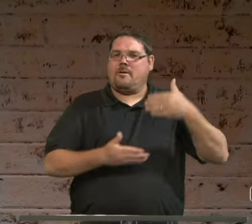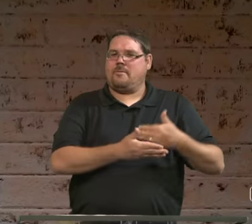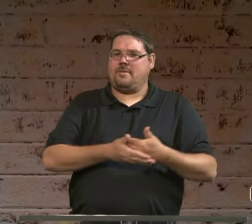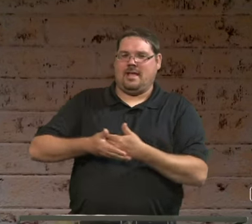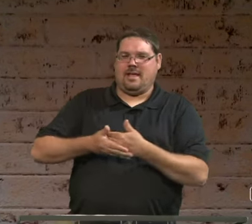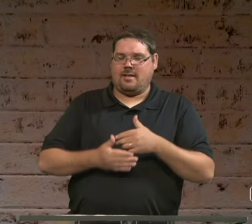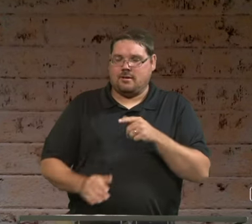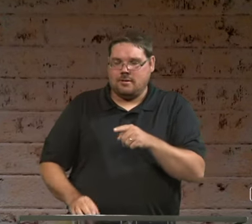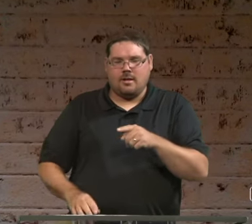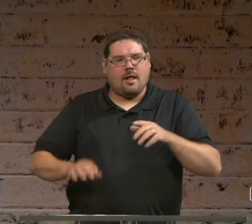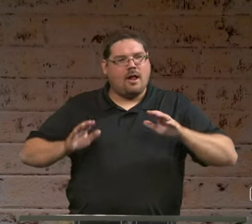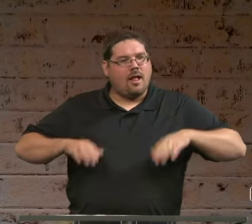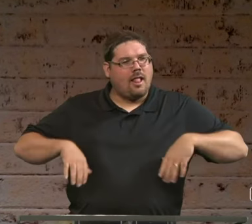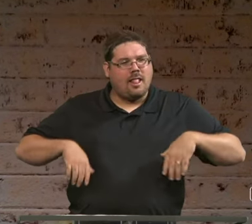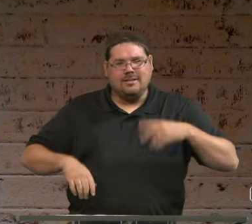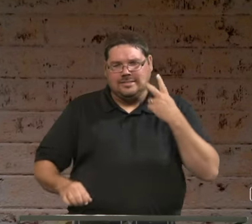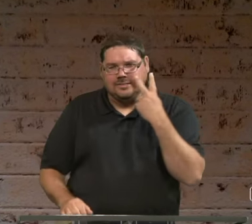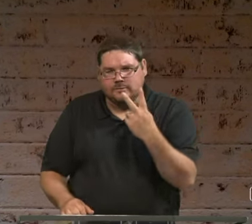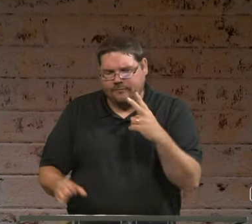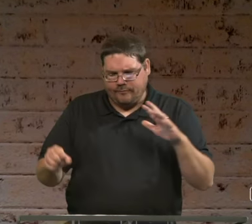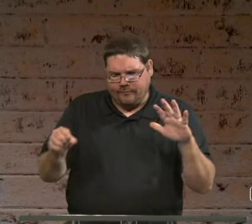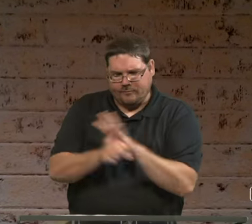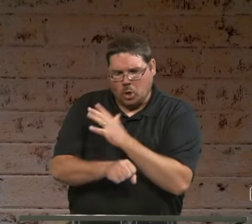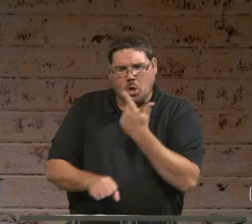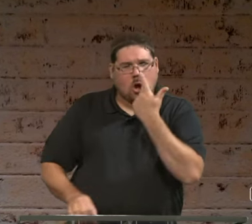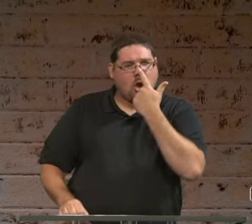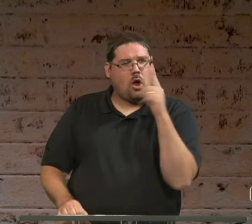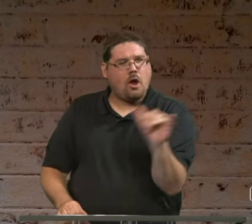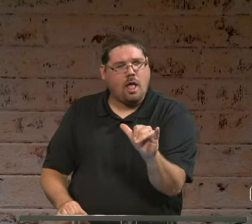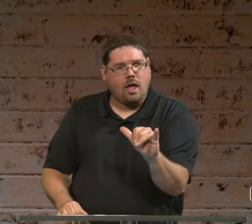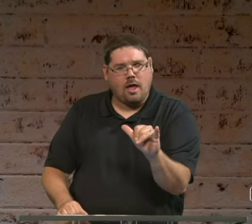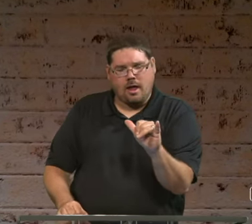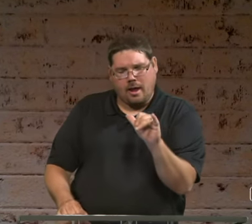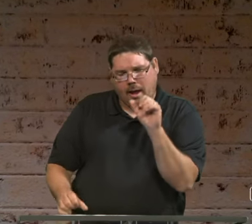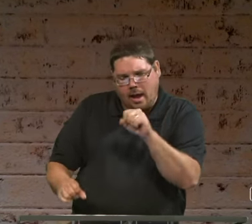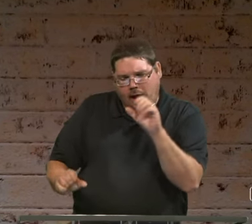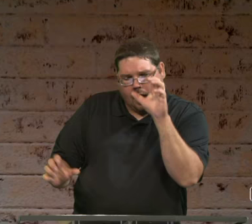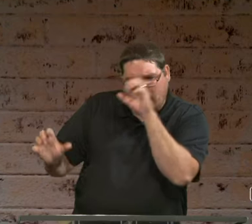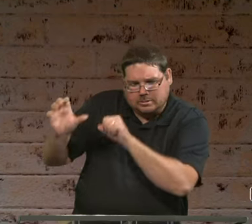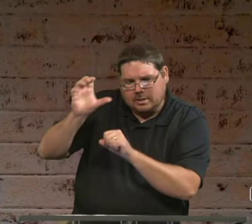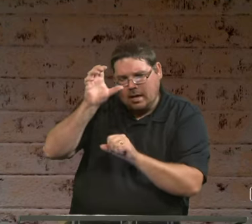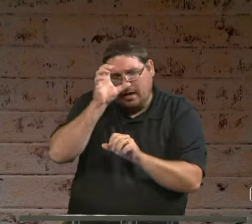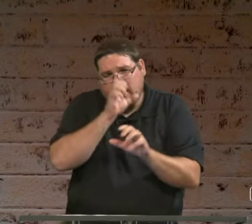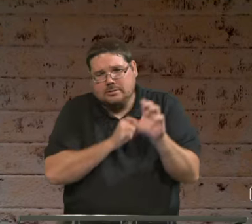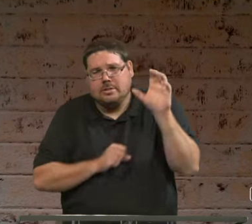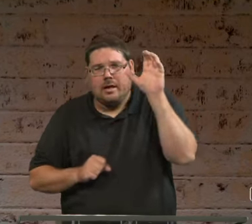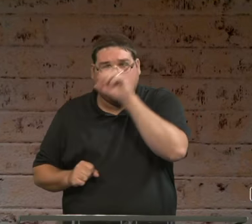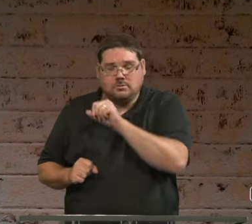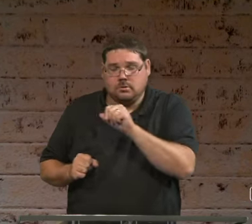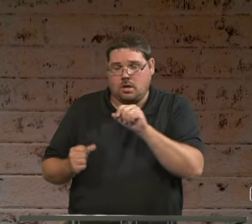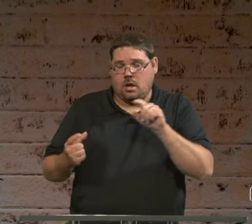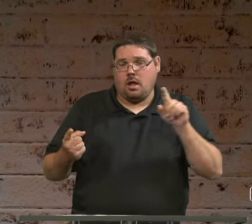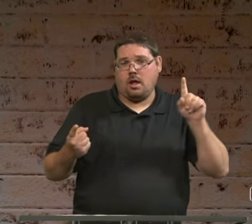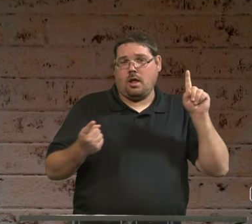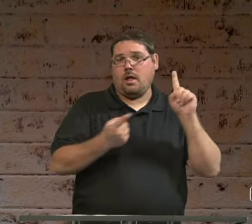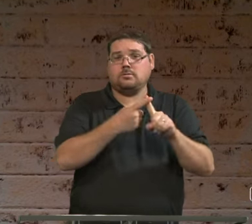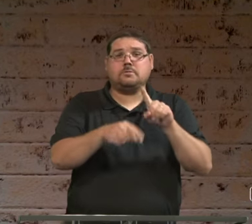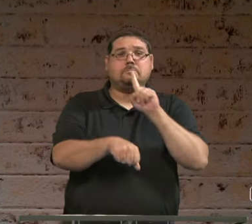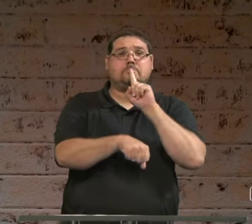of strange. But I thought, well, that's my baby, but it's not fully formed yet. So we'd still kind of guess